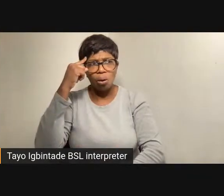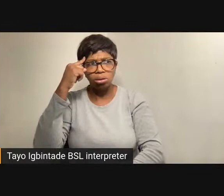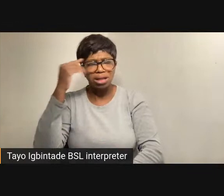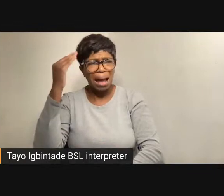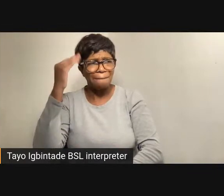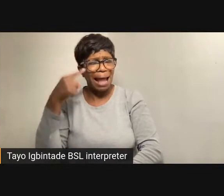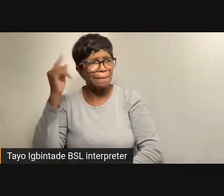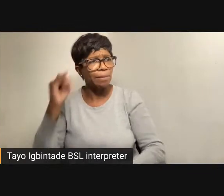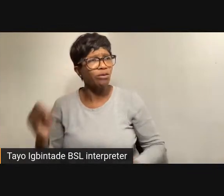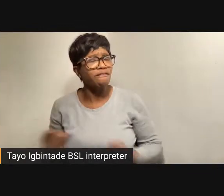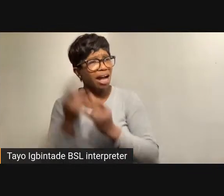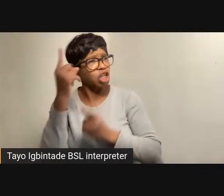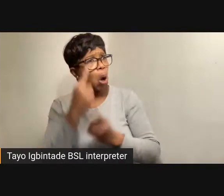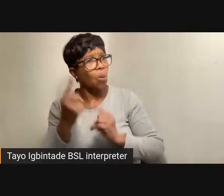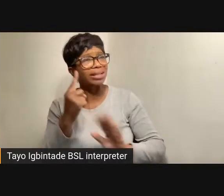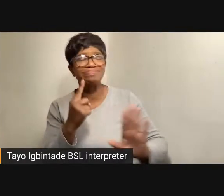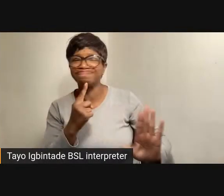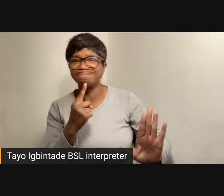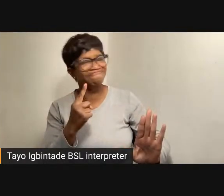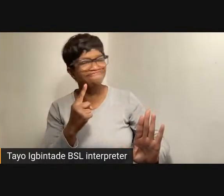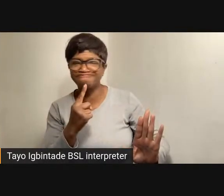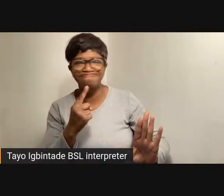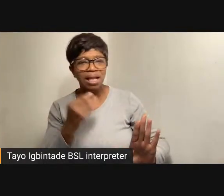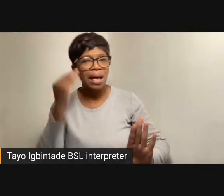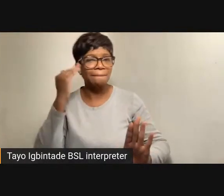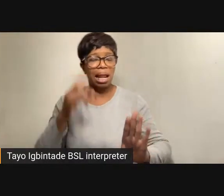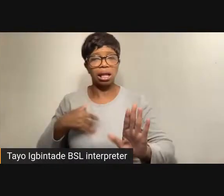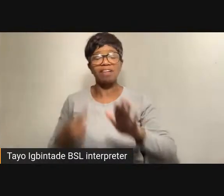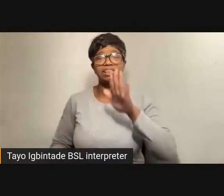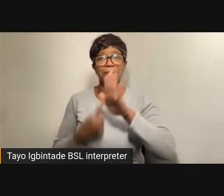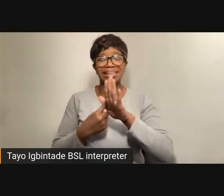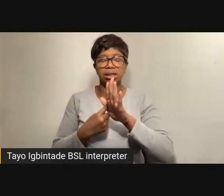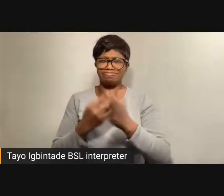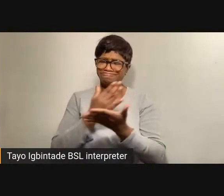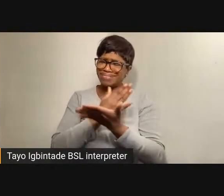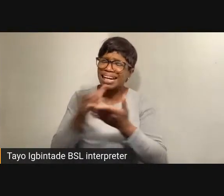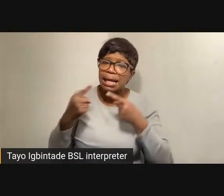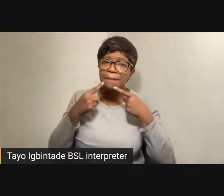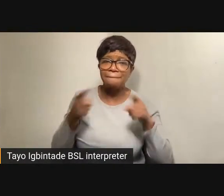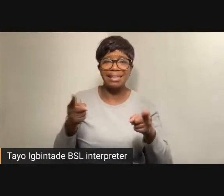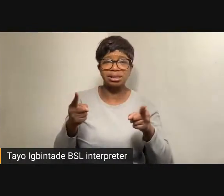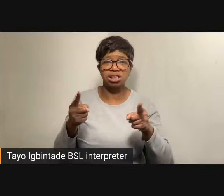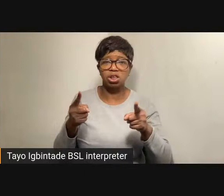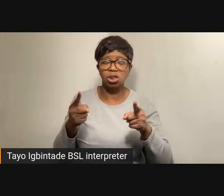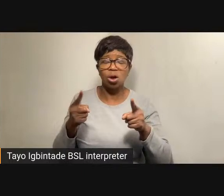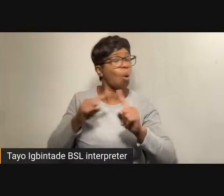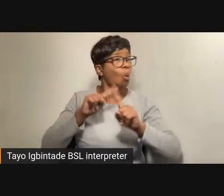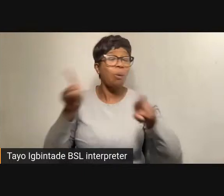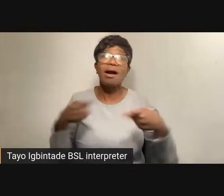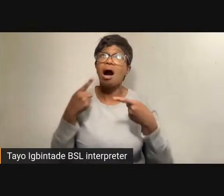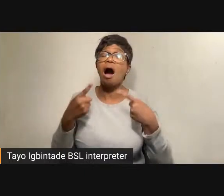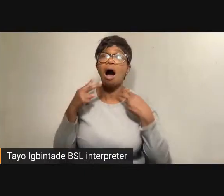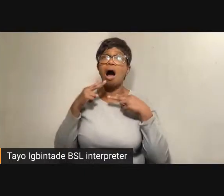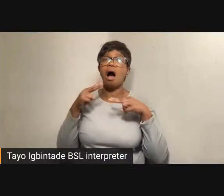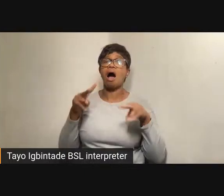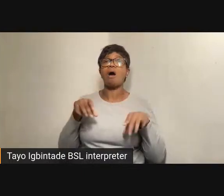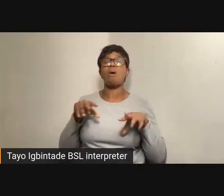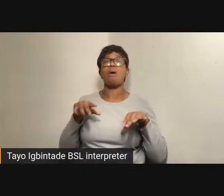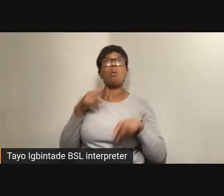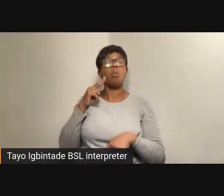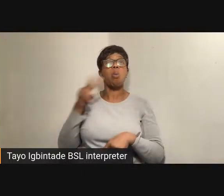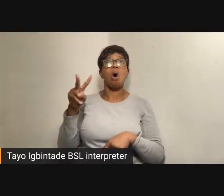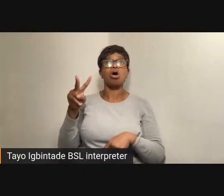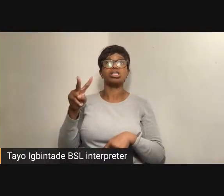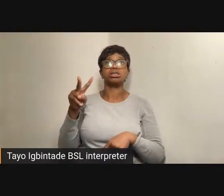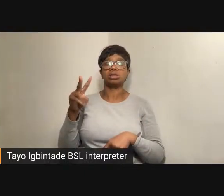only. Black Lives Matter was a clear message. We cannot sit and watch while some houses